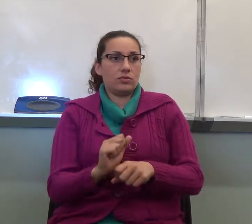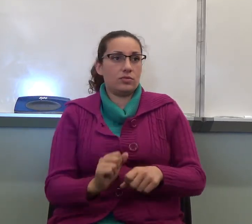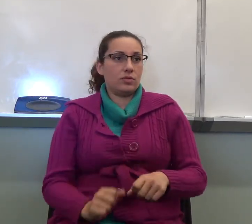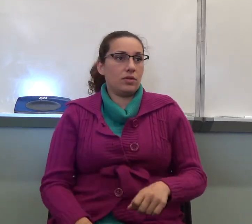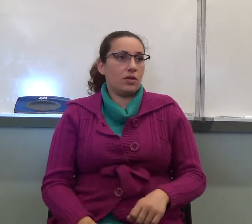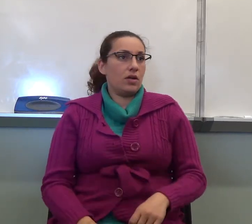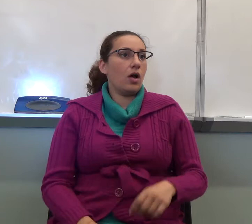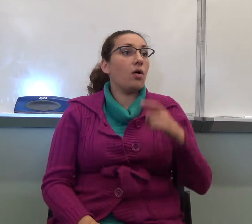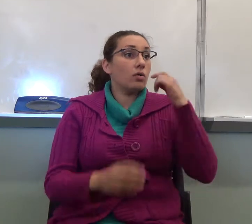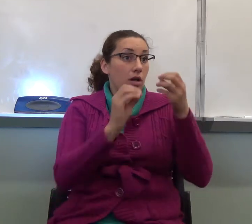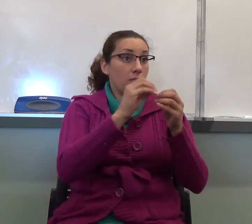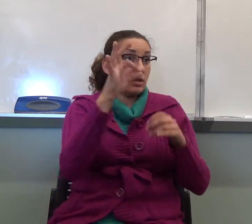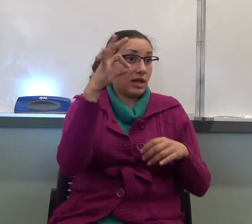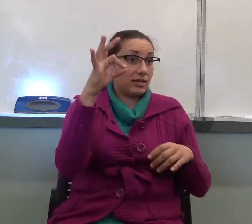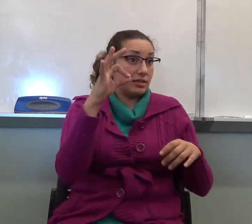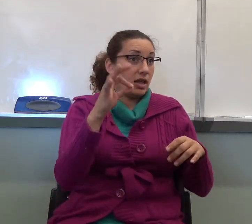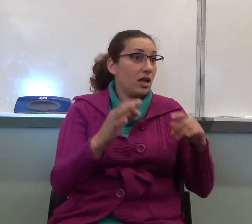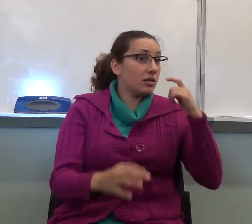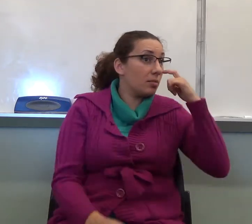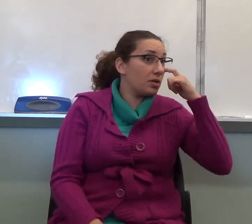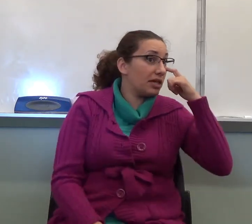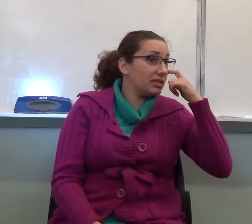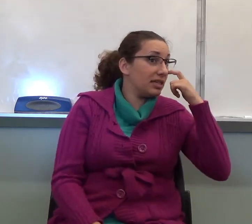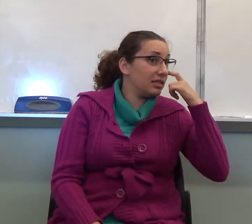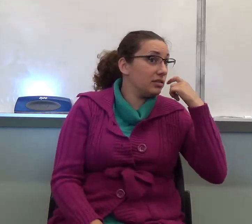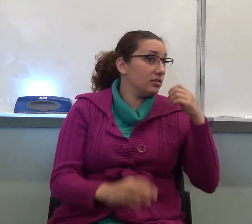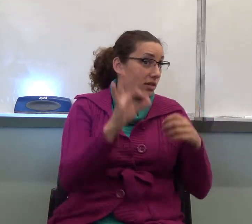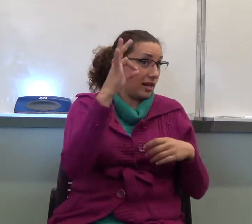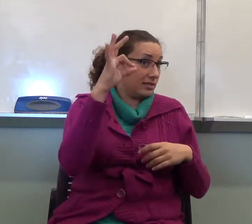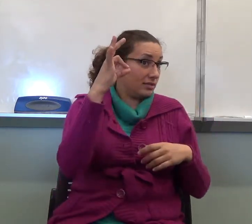Any other questions? Number 19. Number 1?